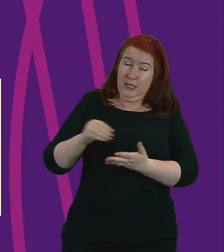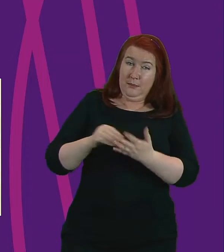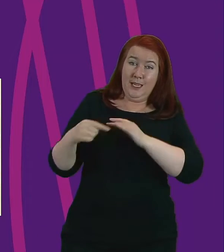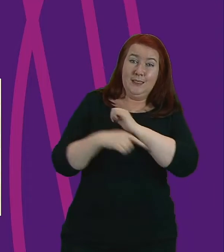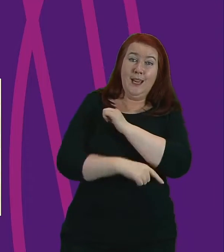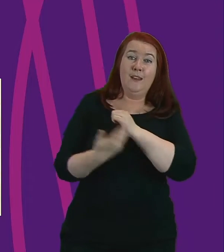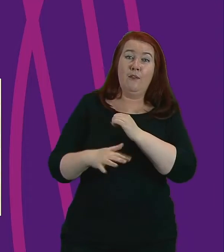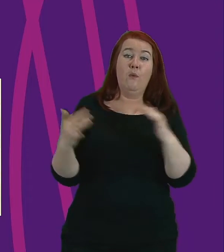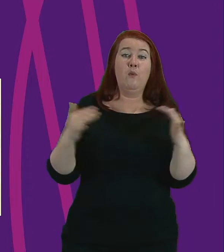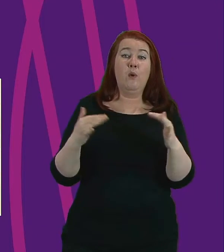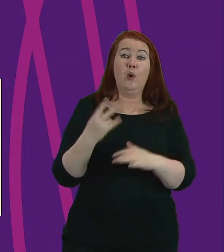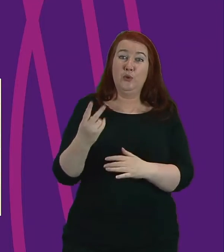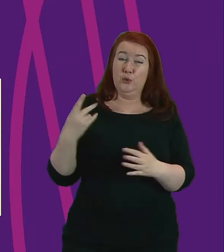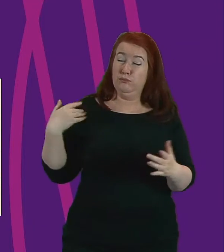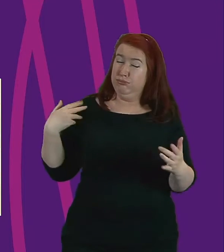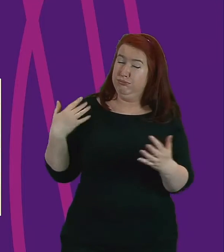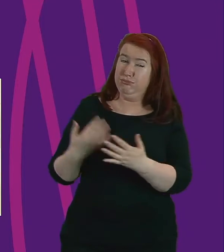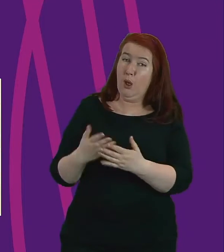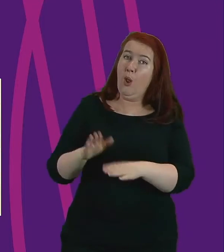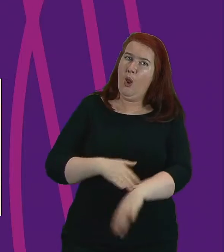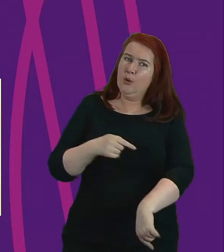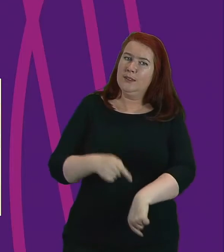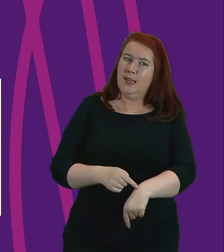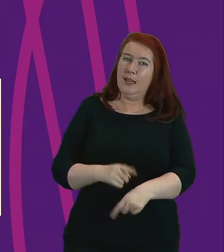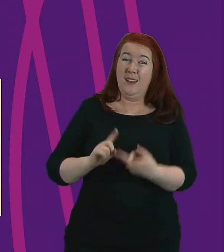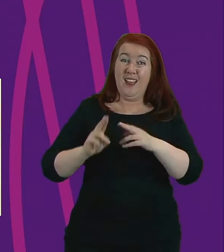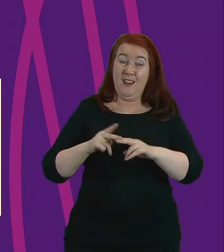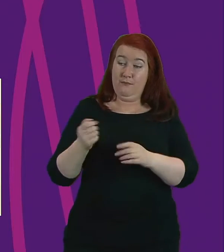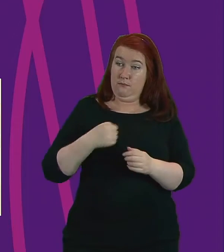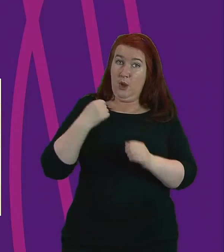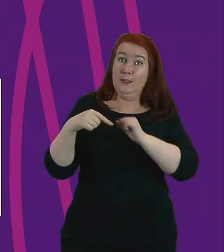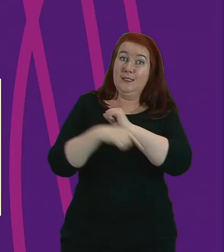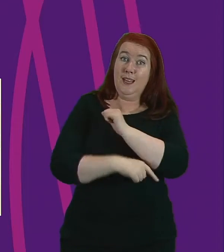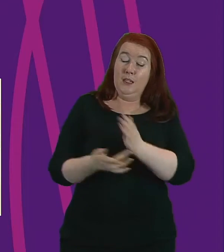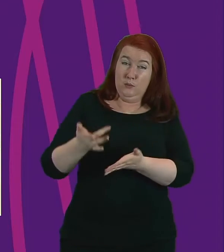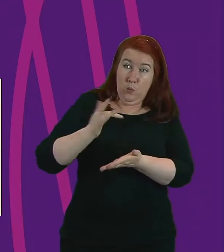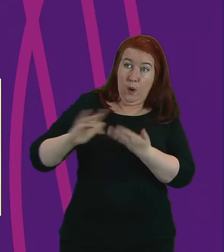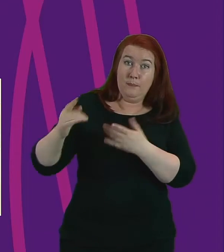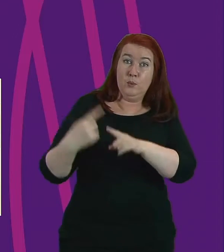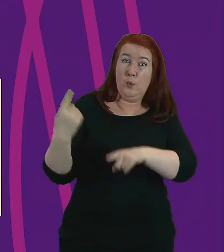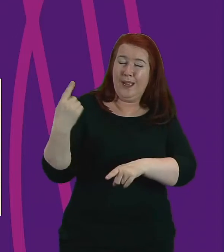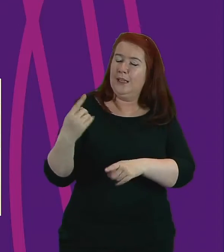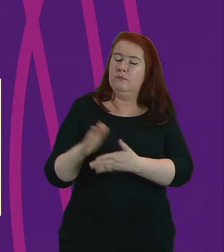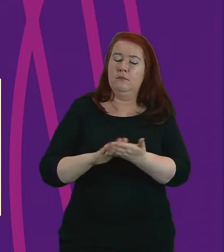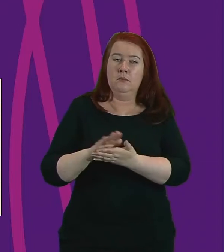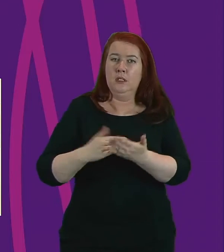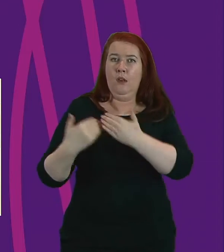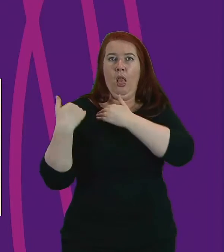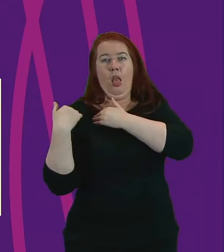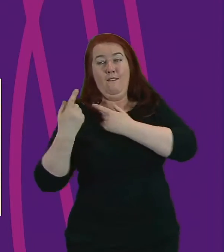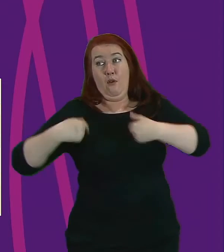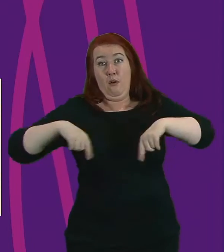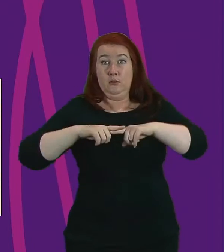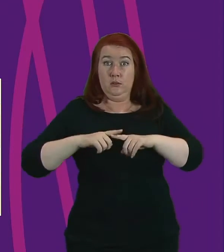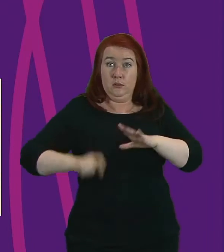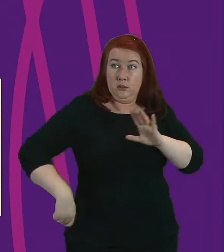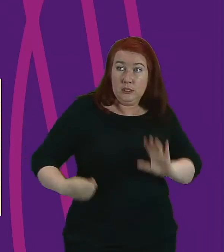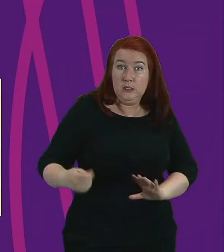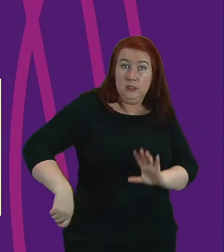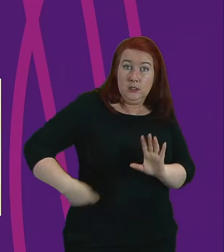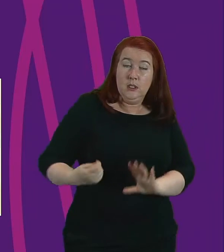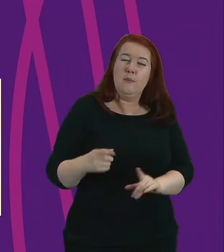our virus debt too soon would not only be an intolerable burden on people today, but would also